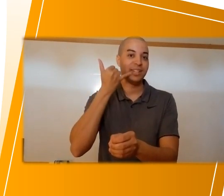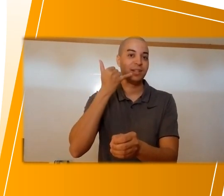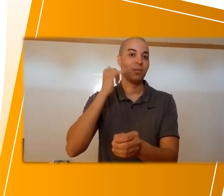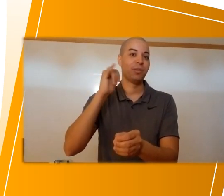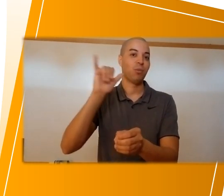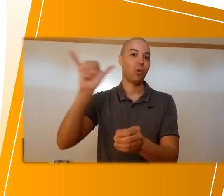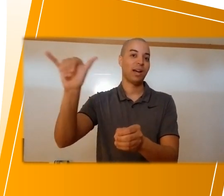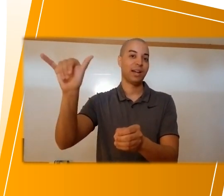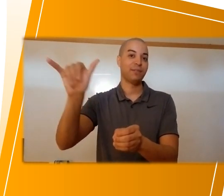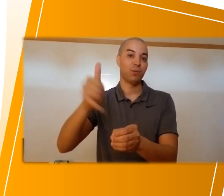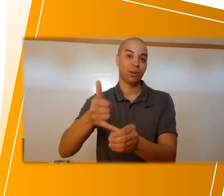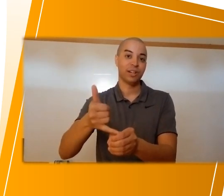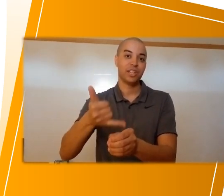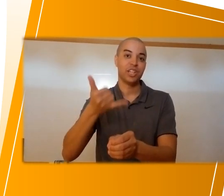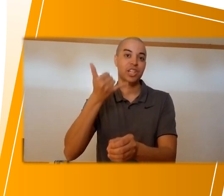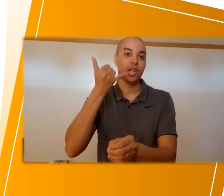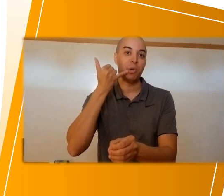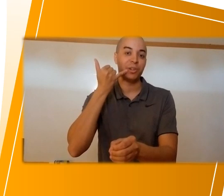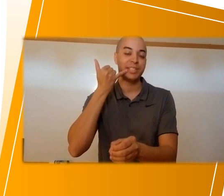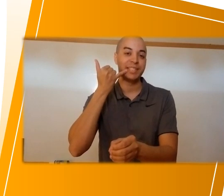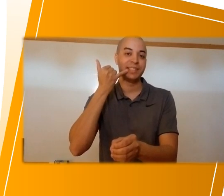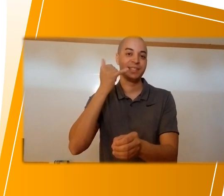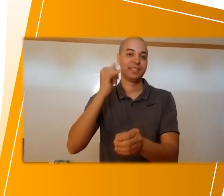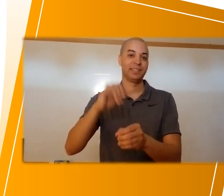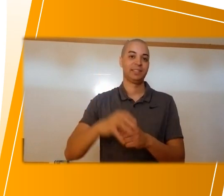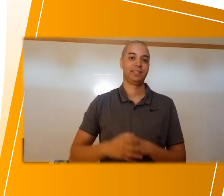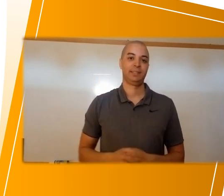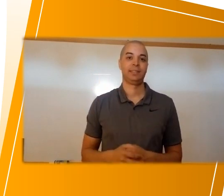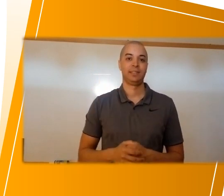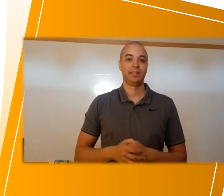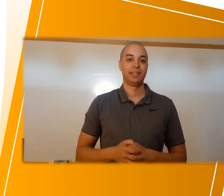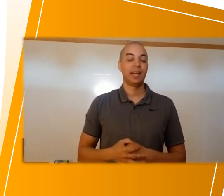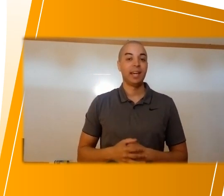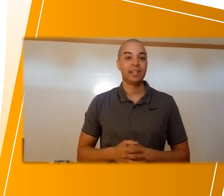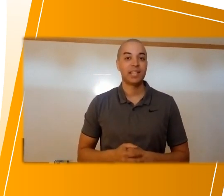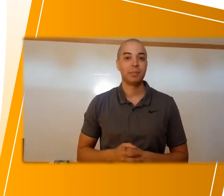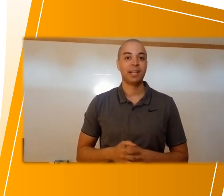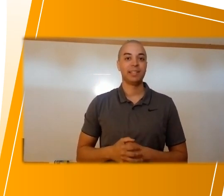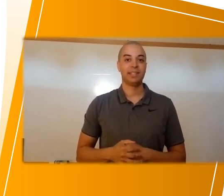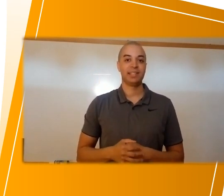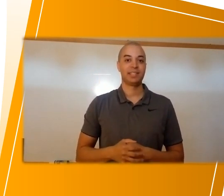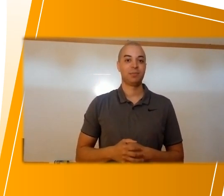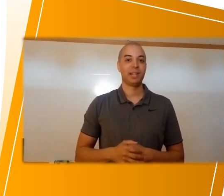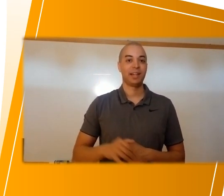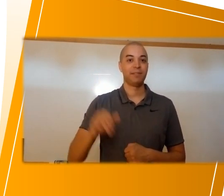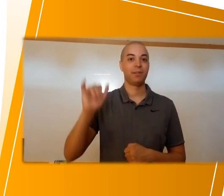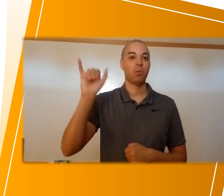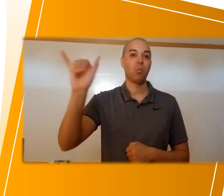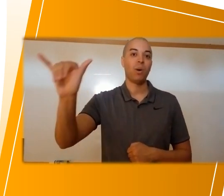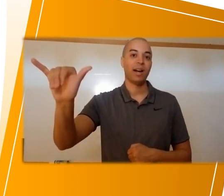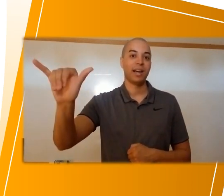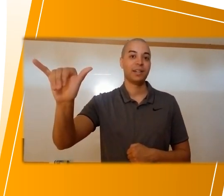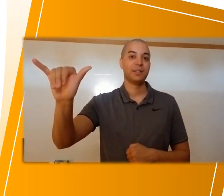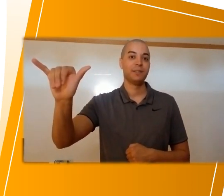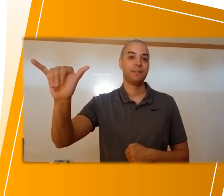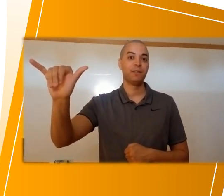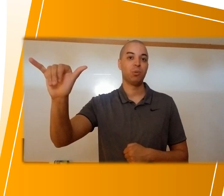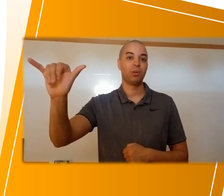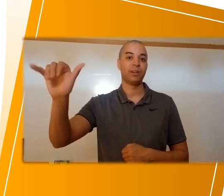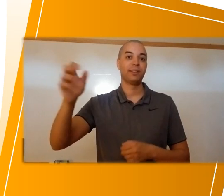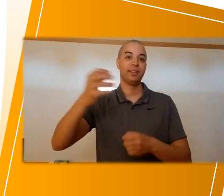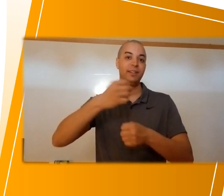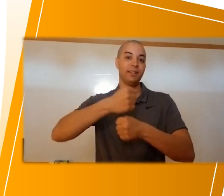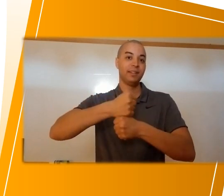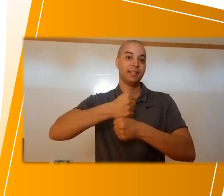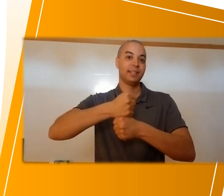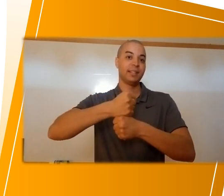of it. Y for yogurt. And last but not least, we have Y